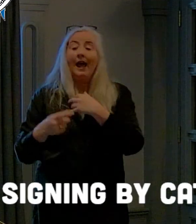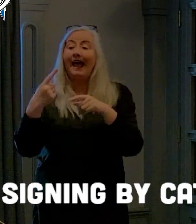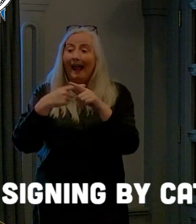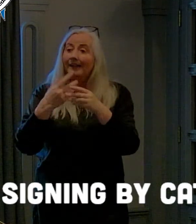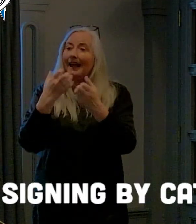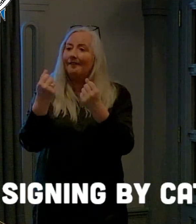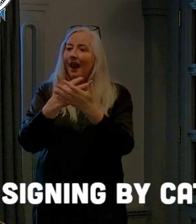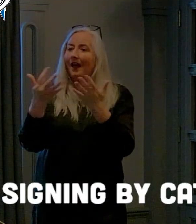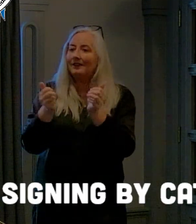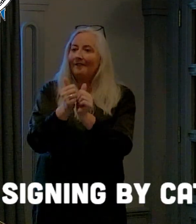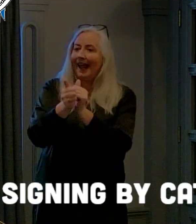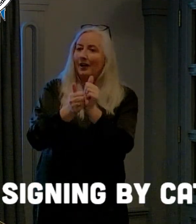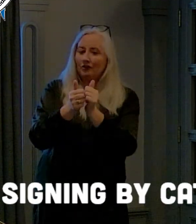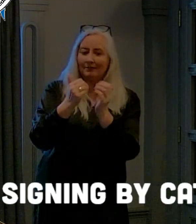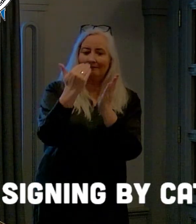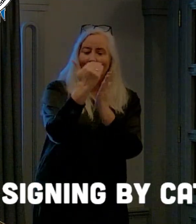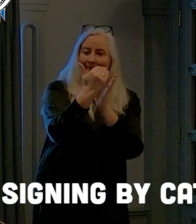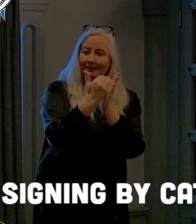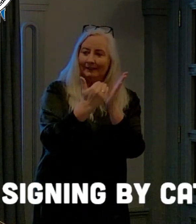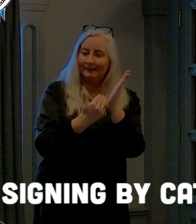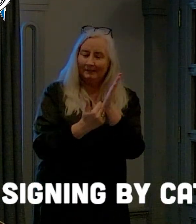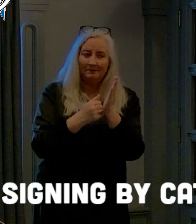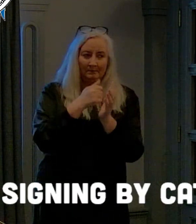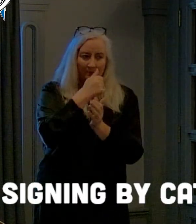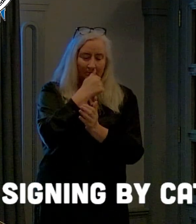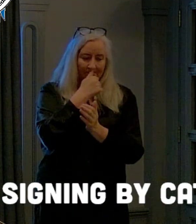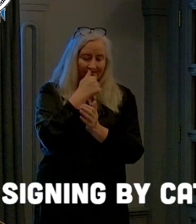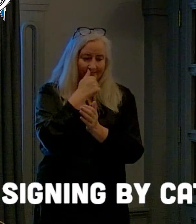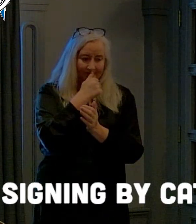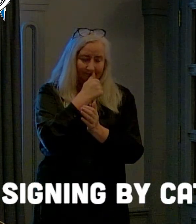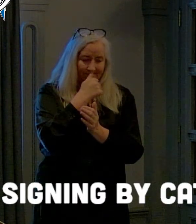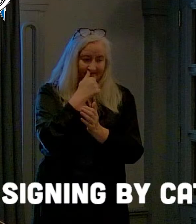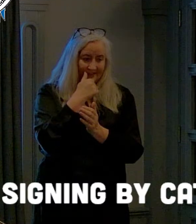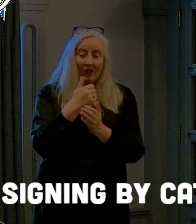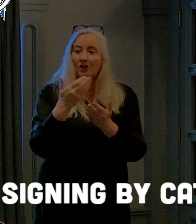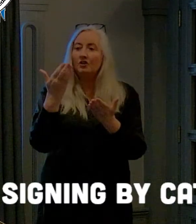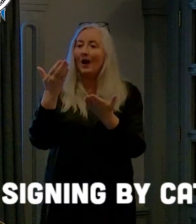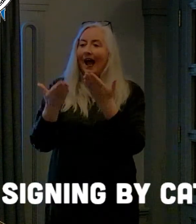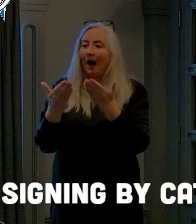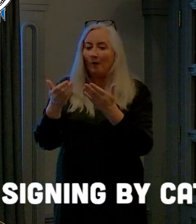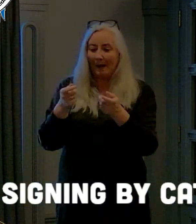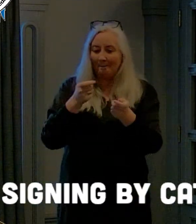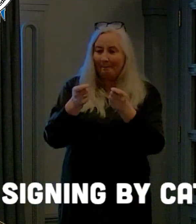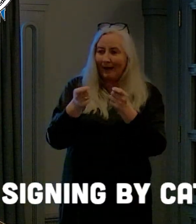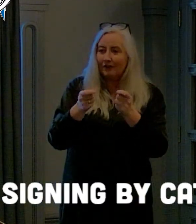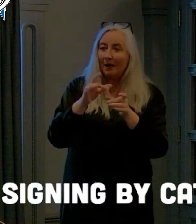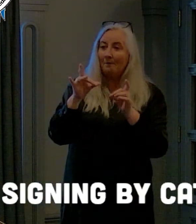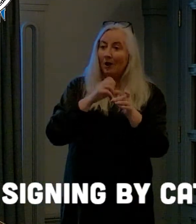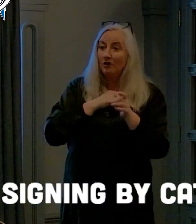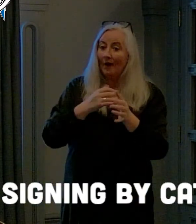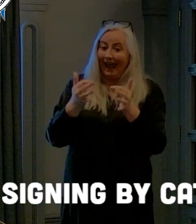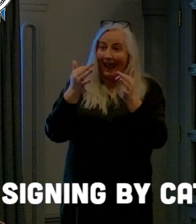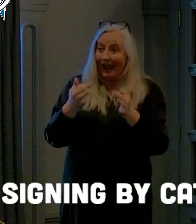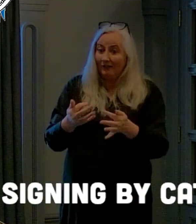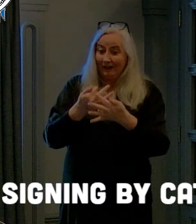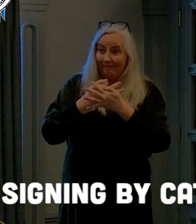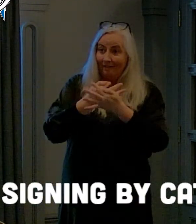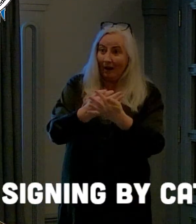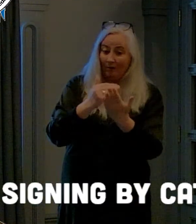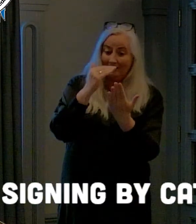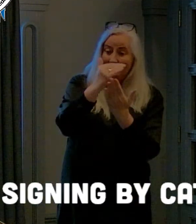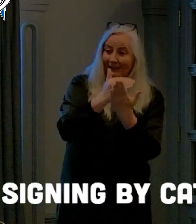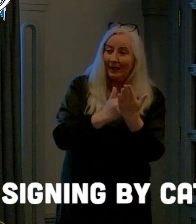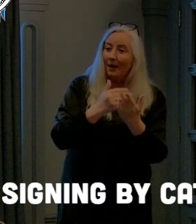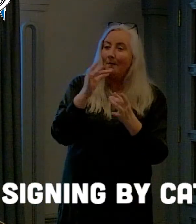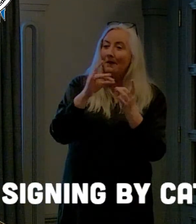previously, but maybe the governance area of it and how were they going to actually manage to make sure that these actions were